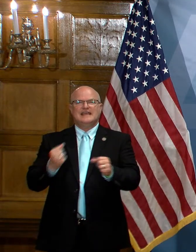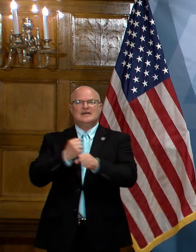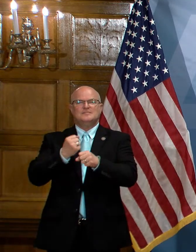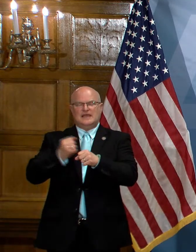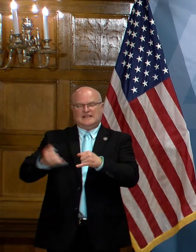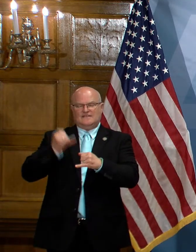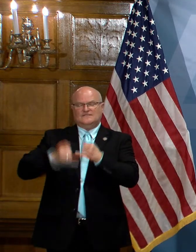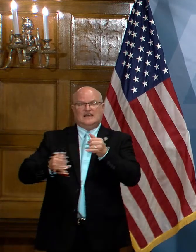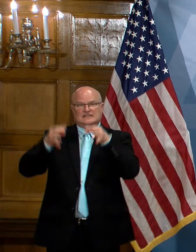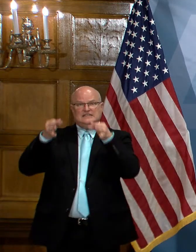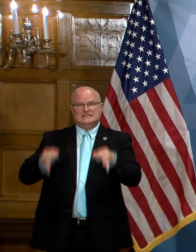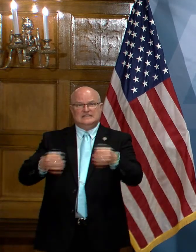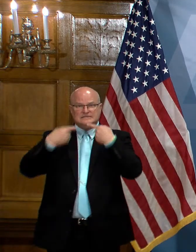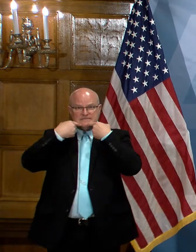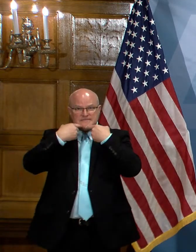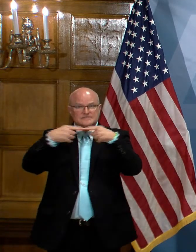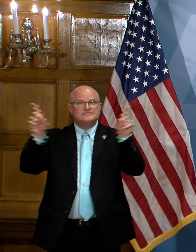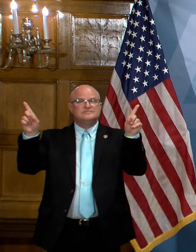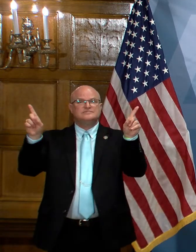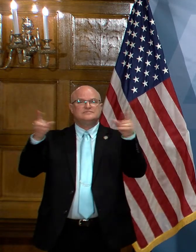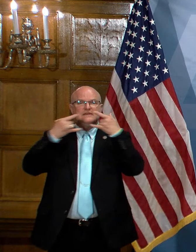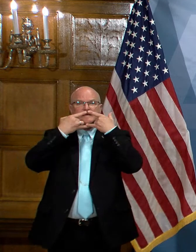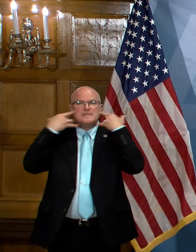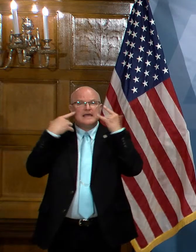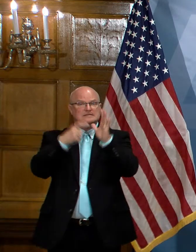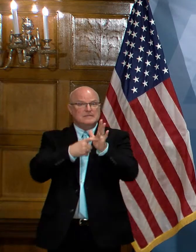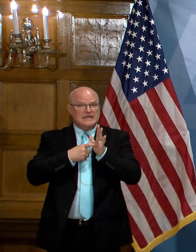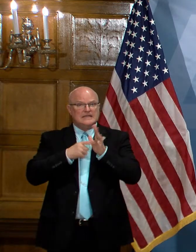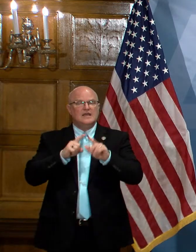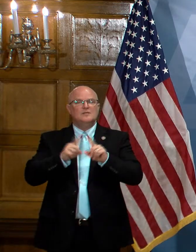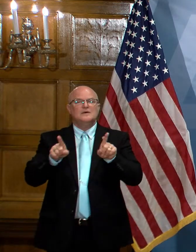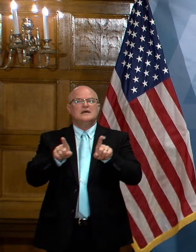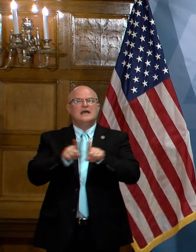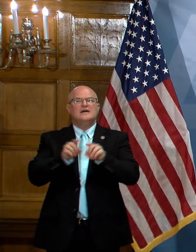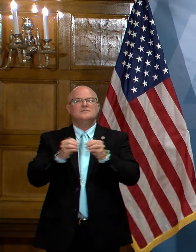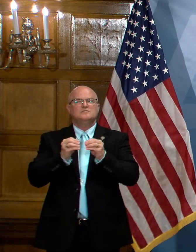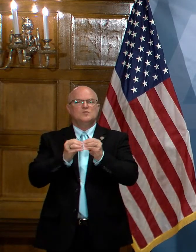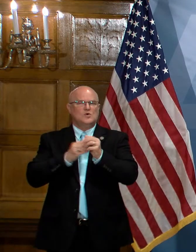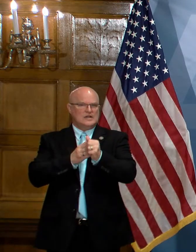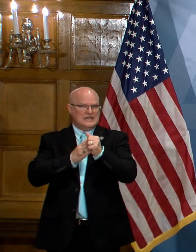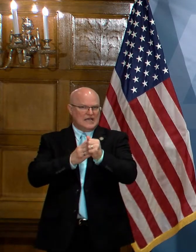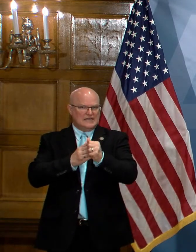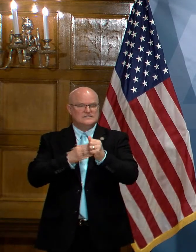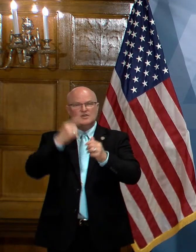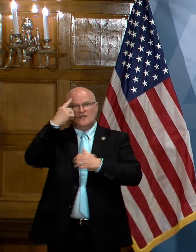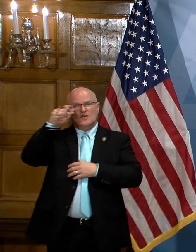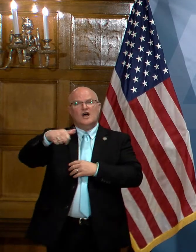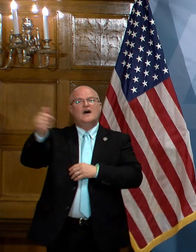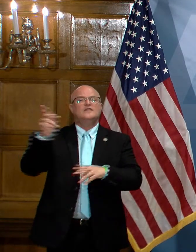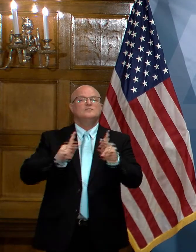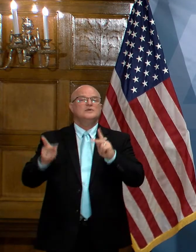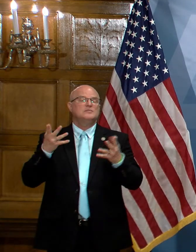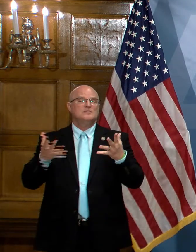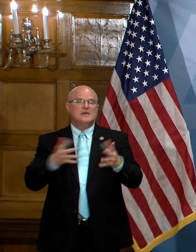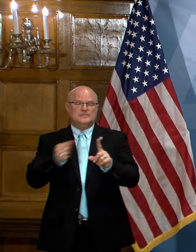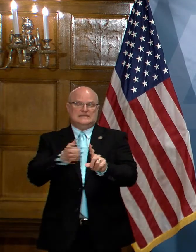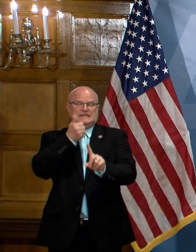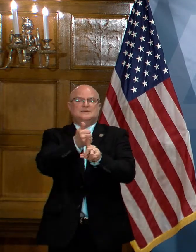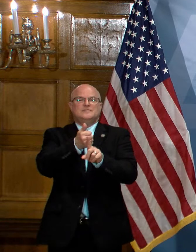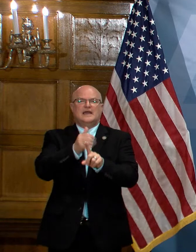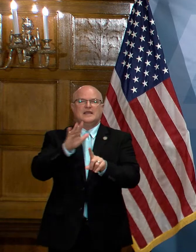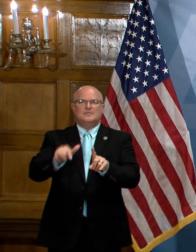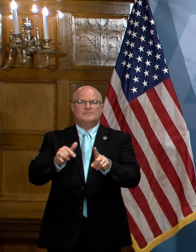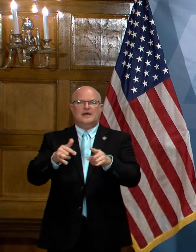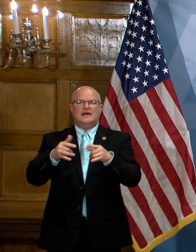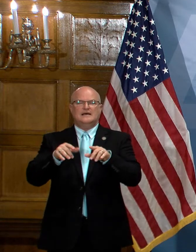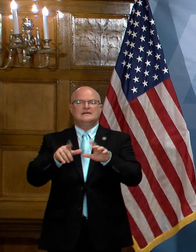the final decision on the mask mandate, but also provide further guidance for others that might be impacted by